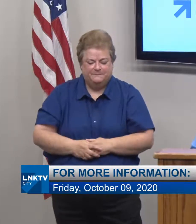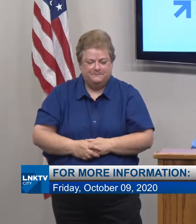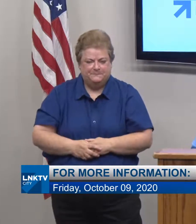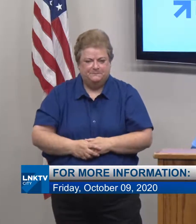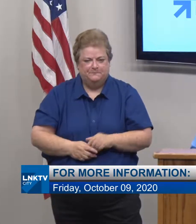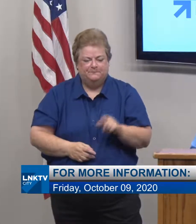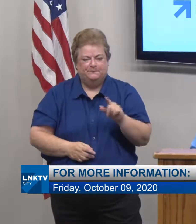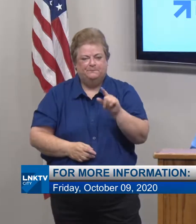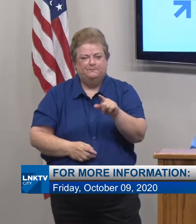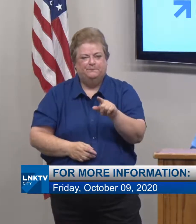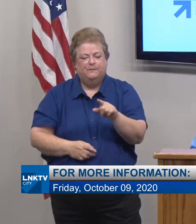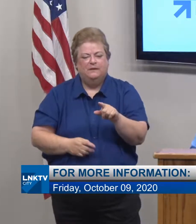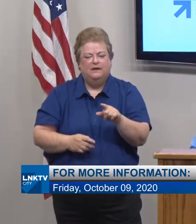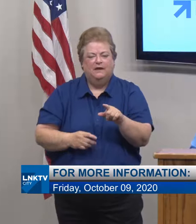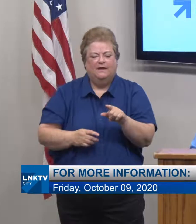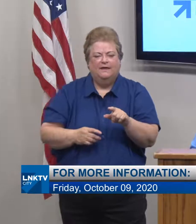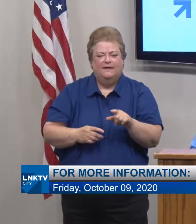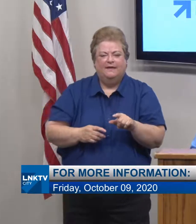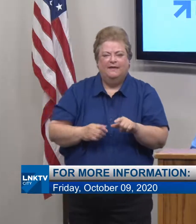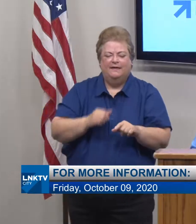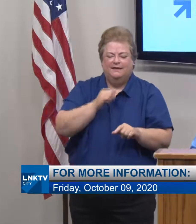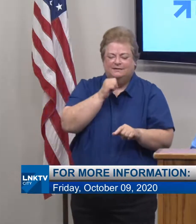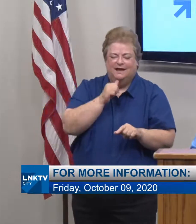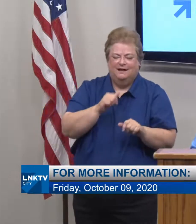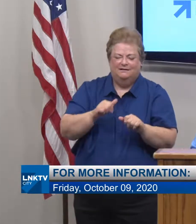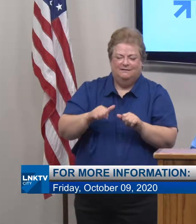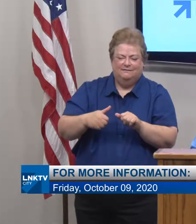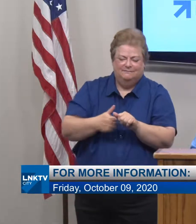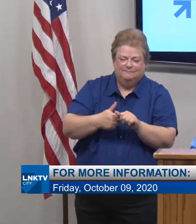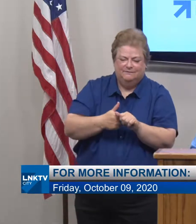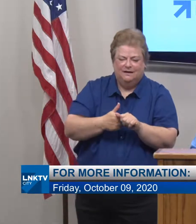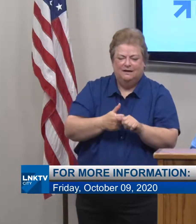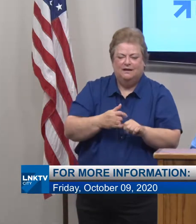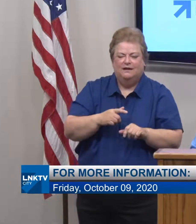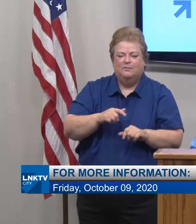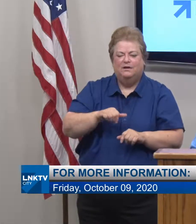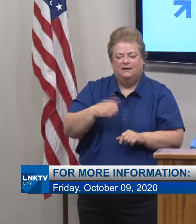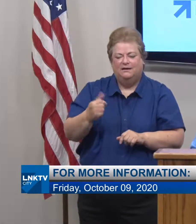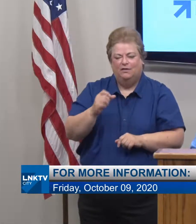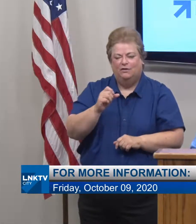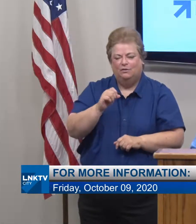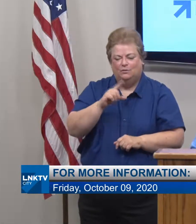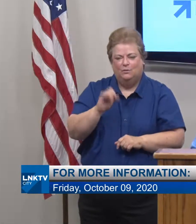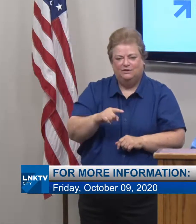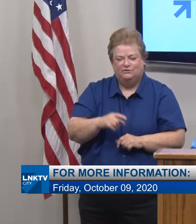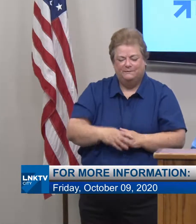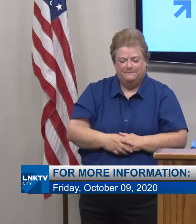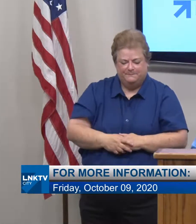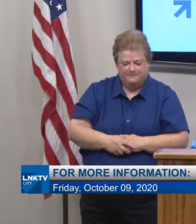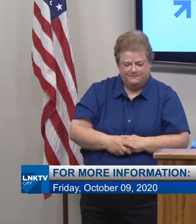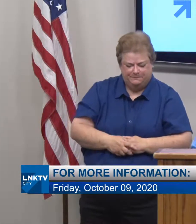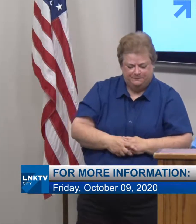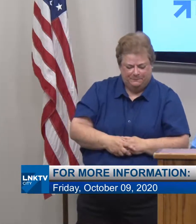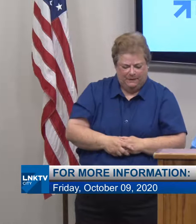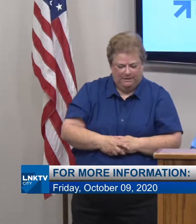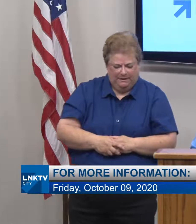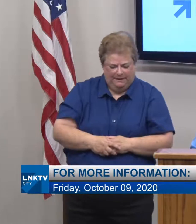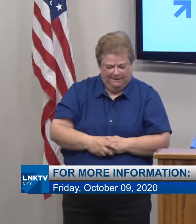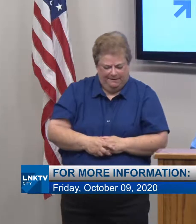As a not necessarily direct follow-up, I do have some flu-related questions. Okay.